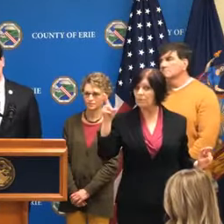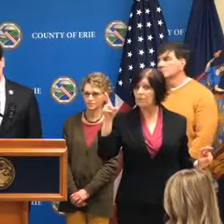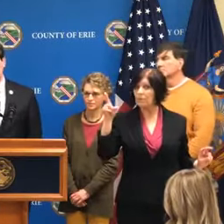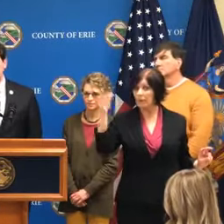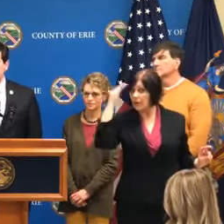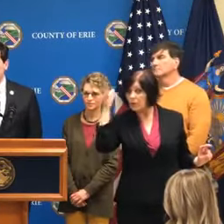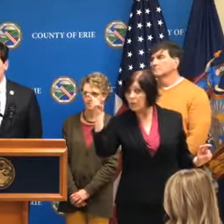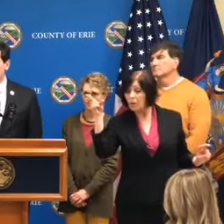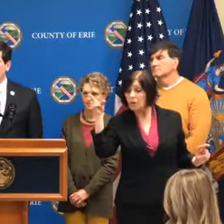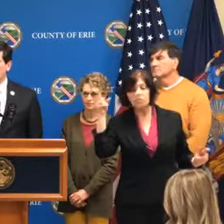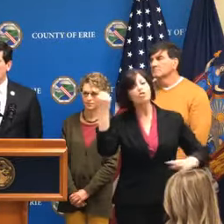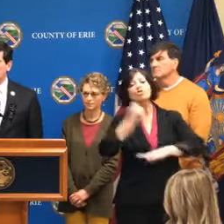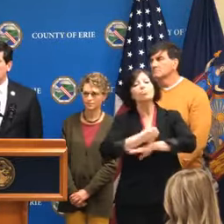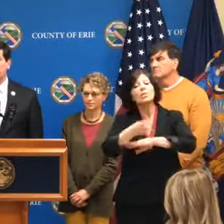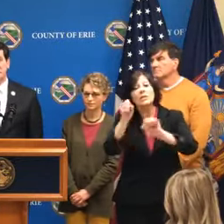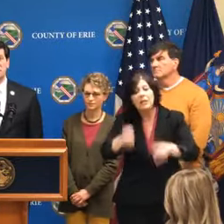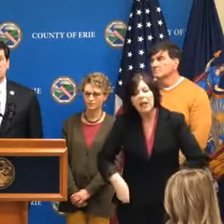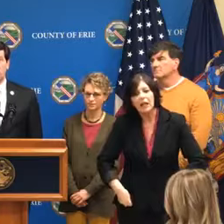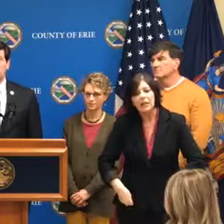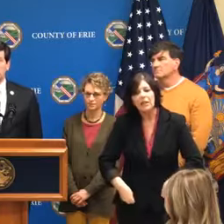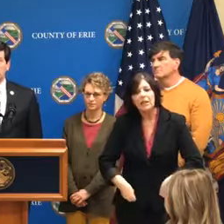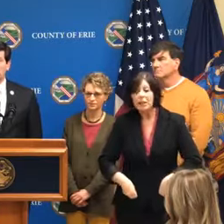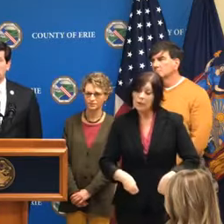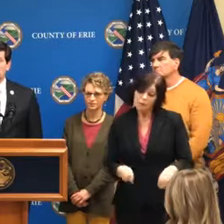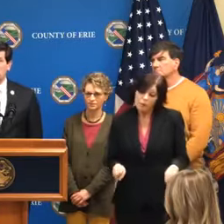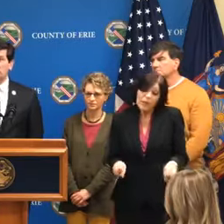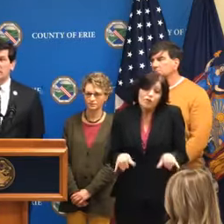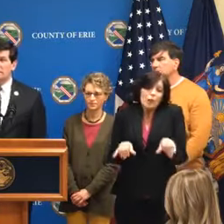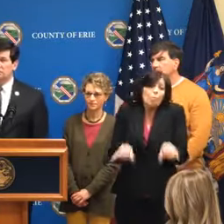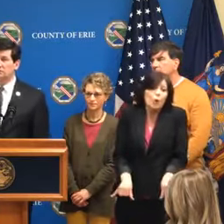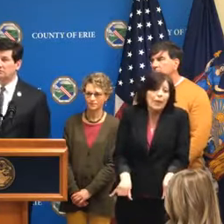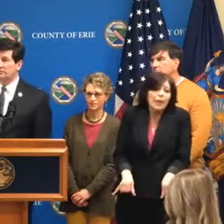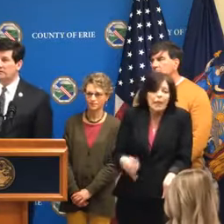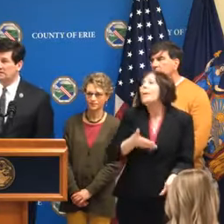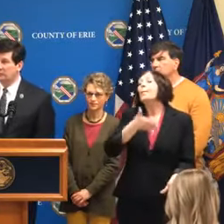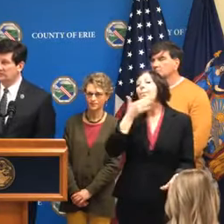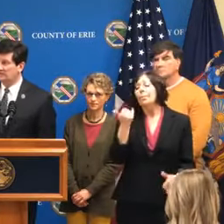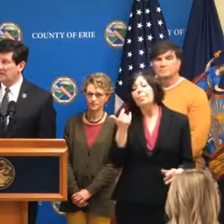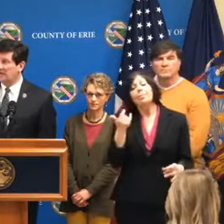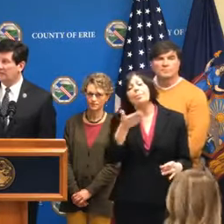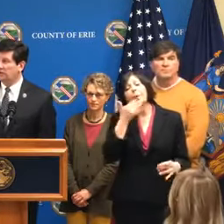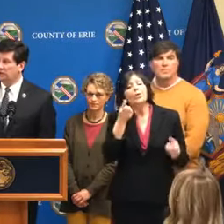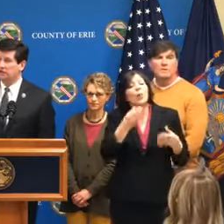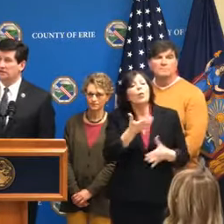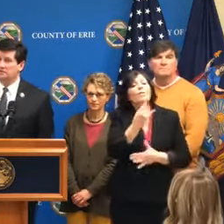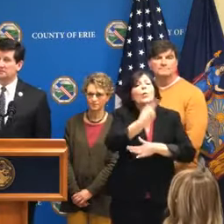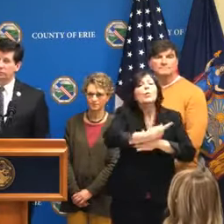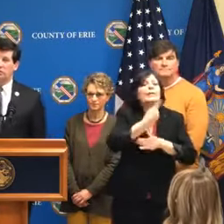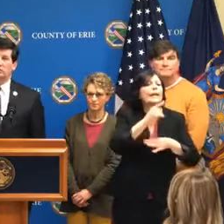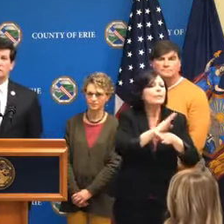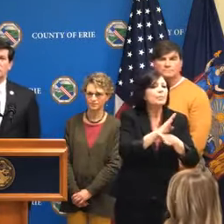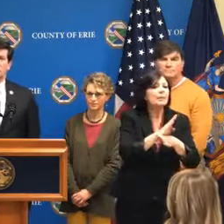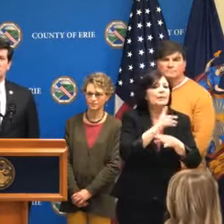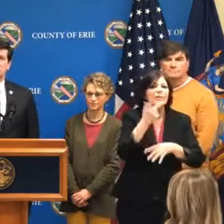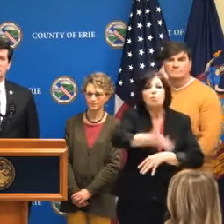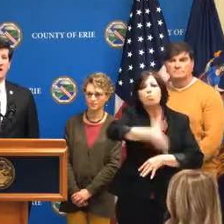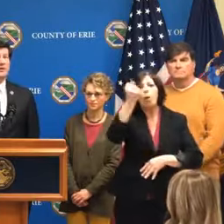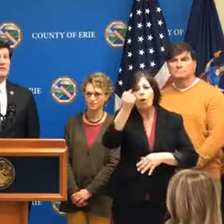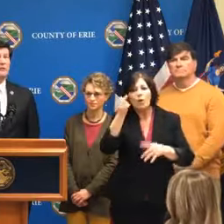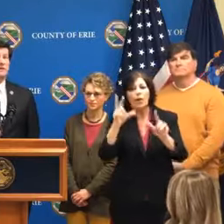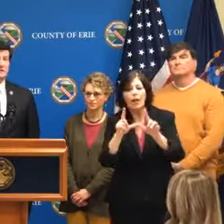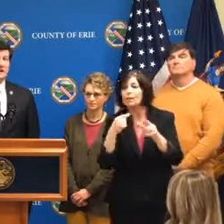it, they could shut you down, potentially permanently. It's probably better to lose a few days of business than to have your liquor license pulled. So